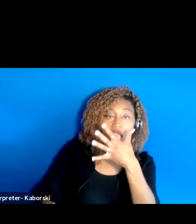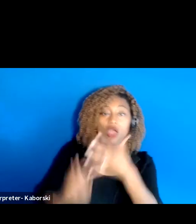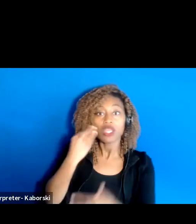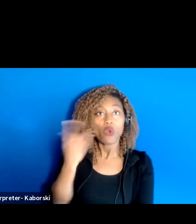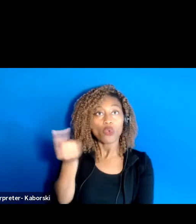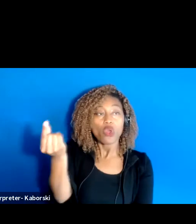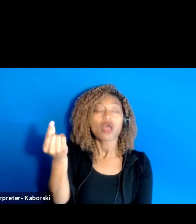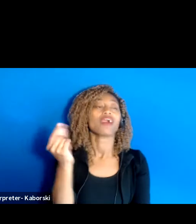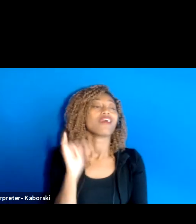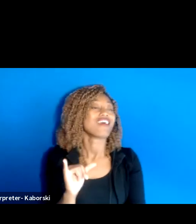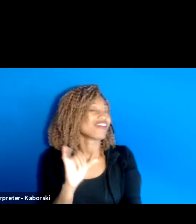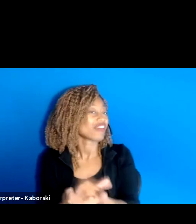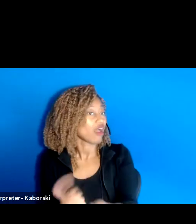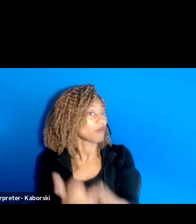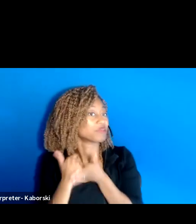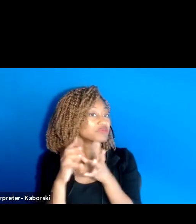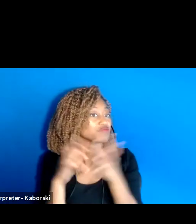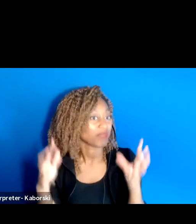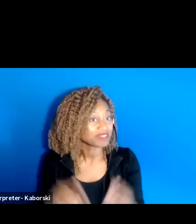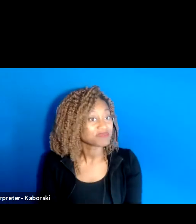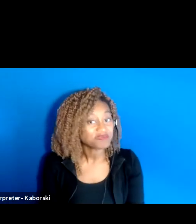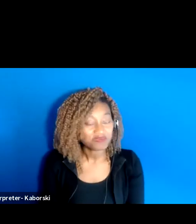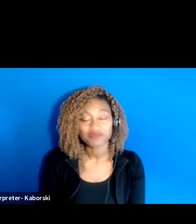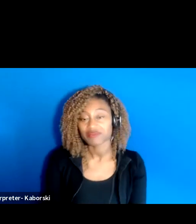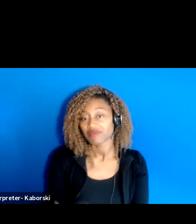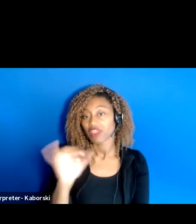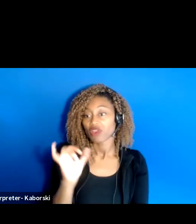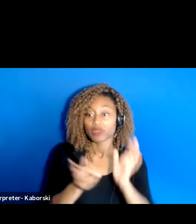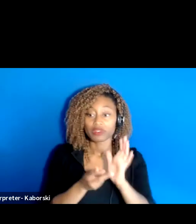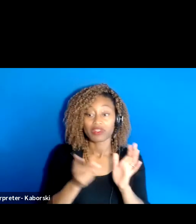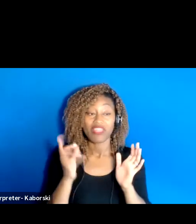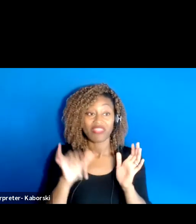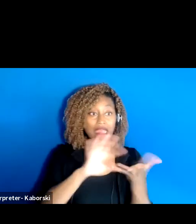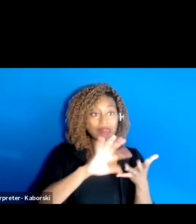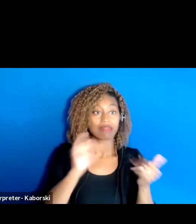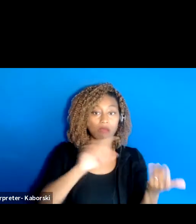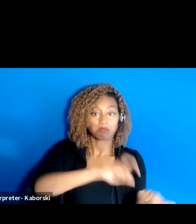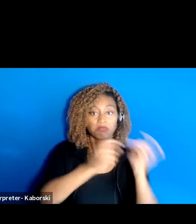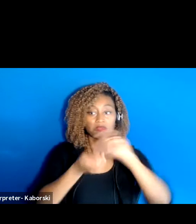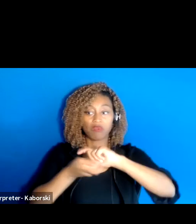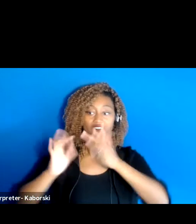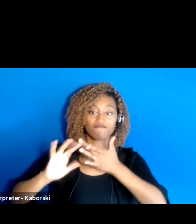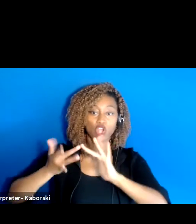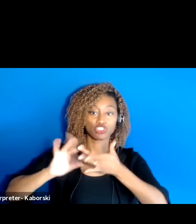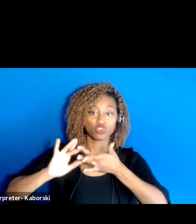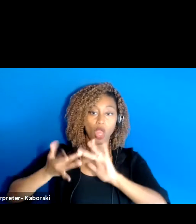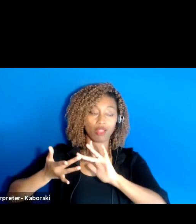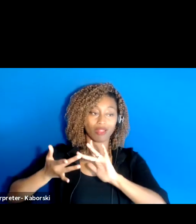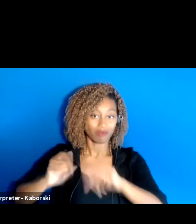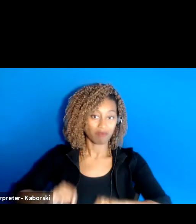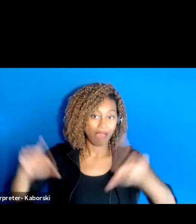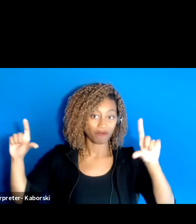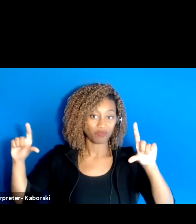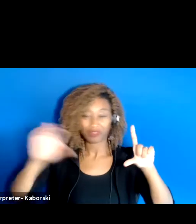for us. We also have duplicated that into a virtual format. We started doing this before